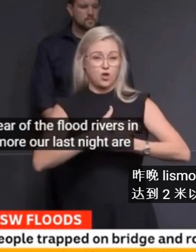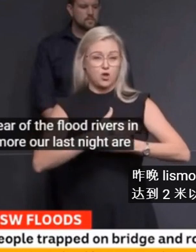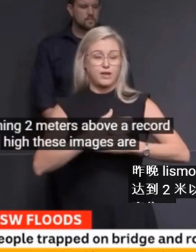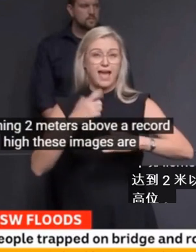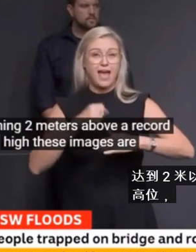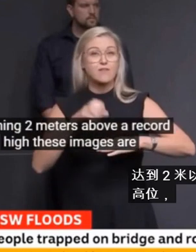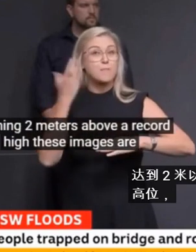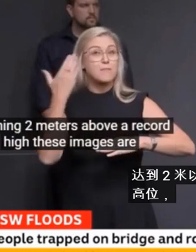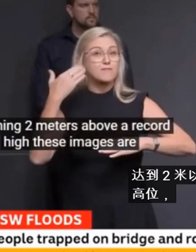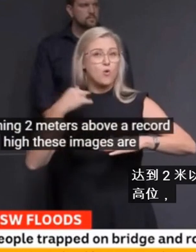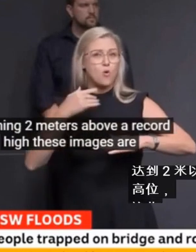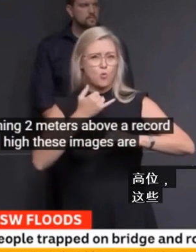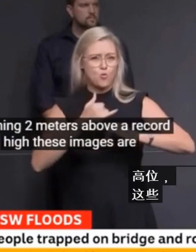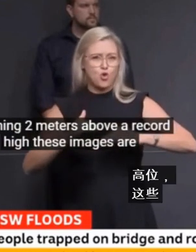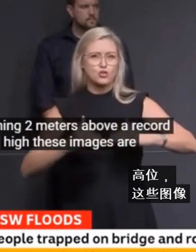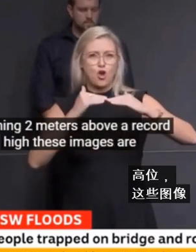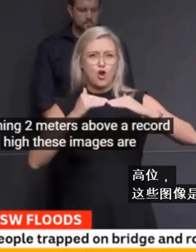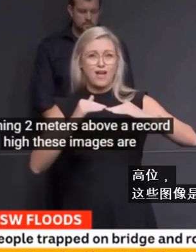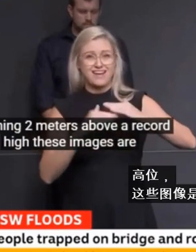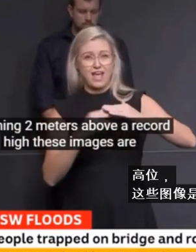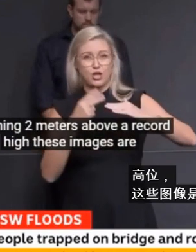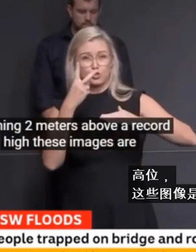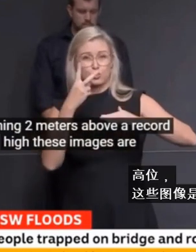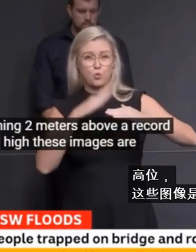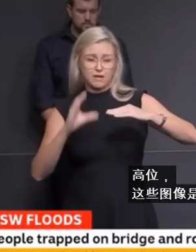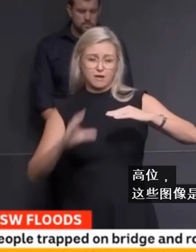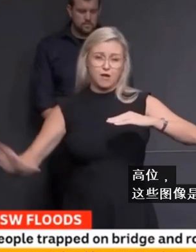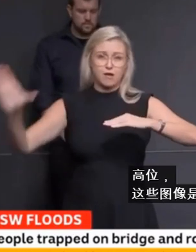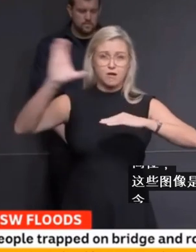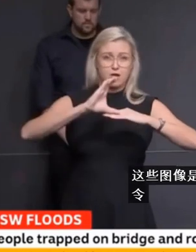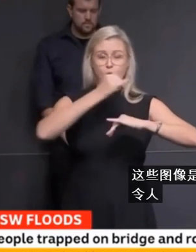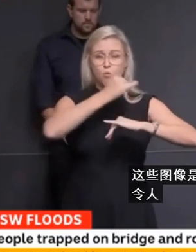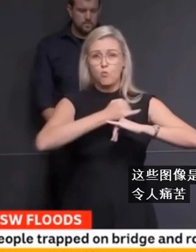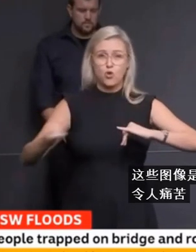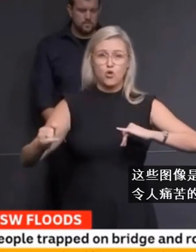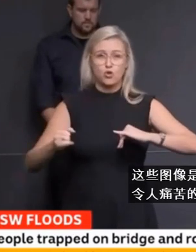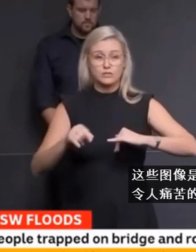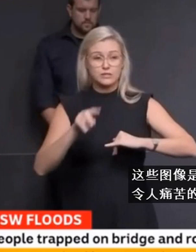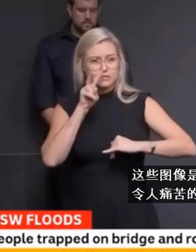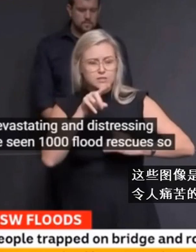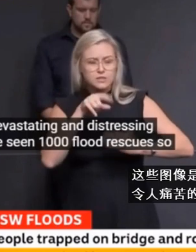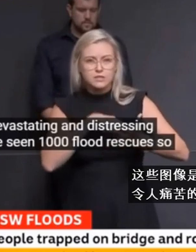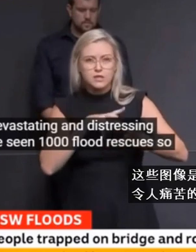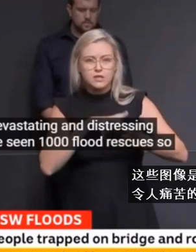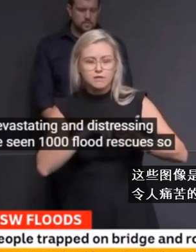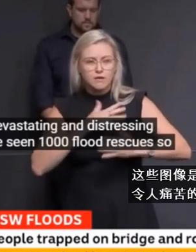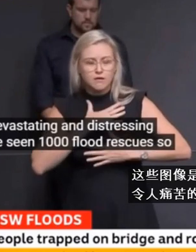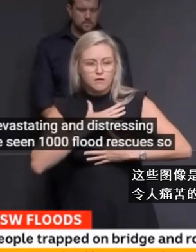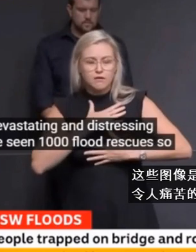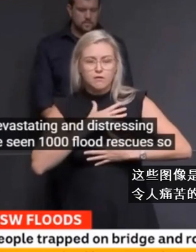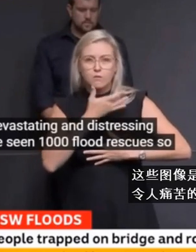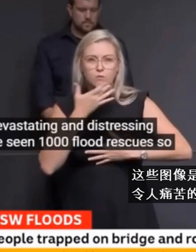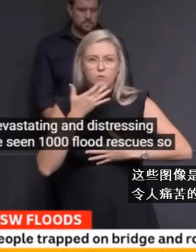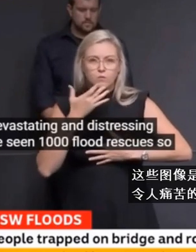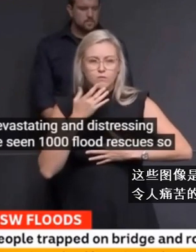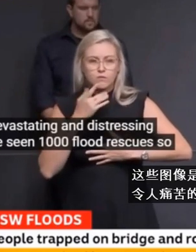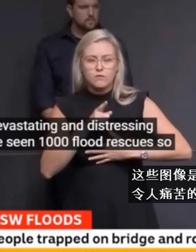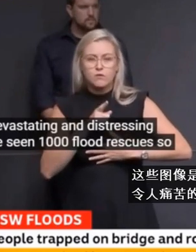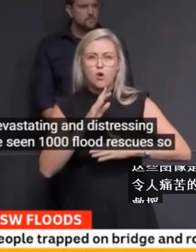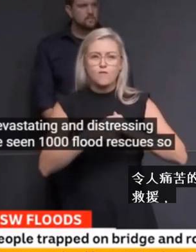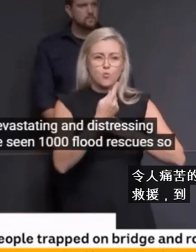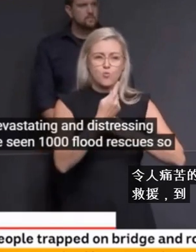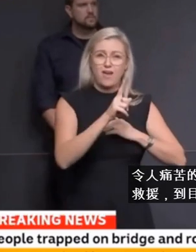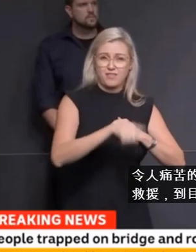above a record high. These images are devastating and distressing. We've seen 1,000